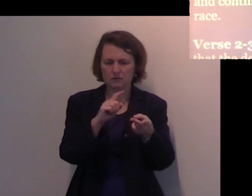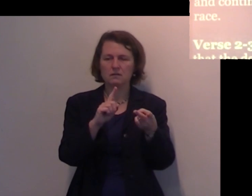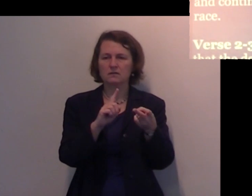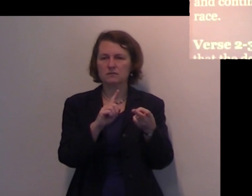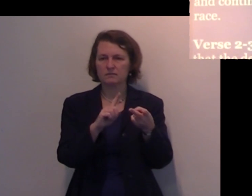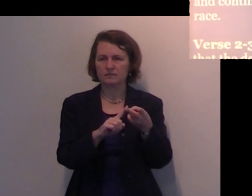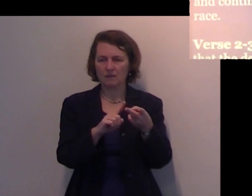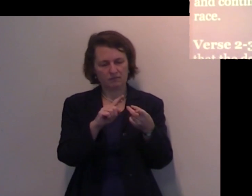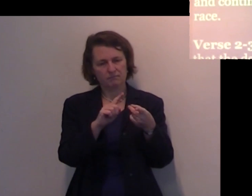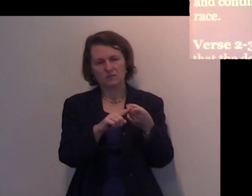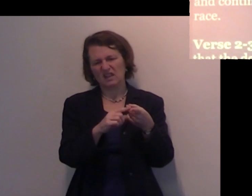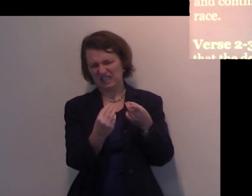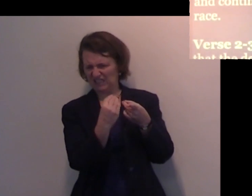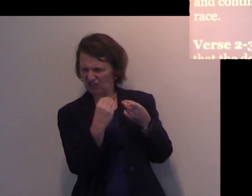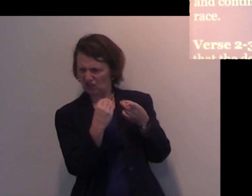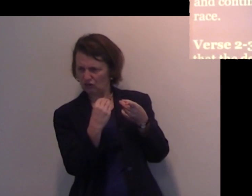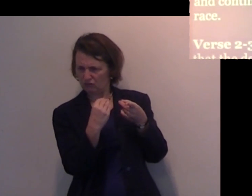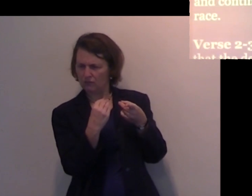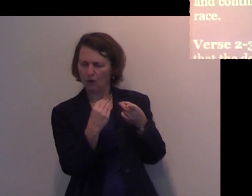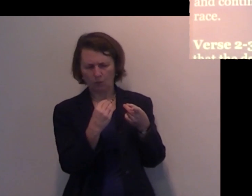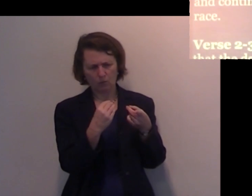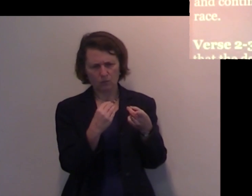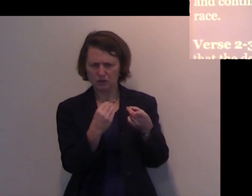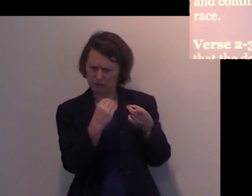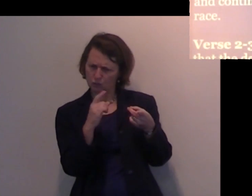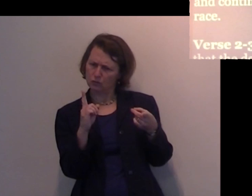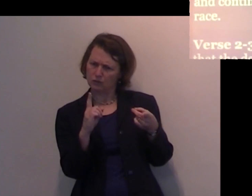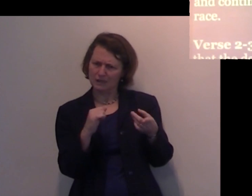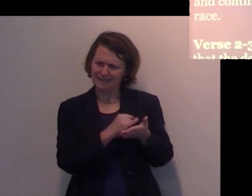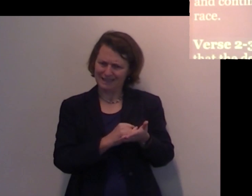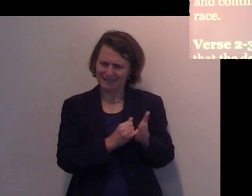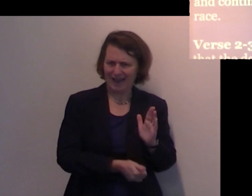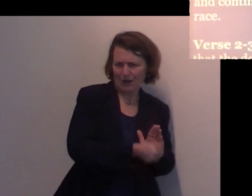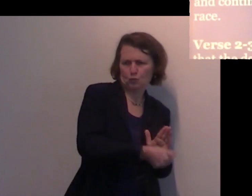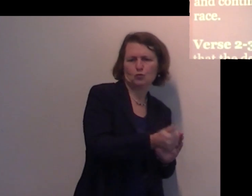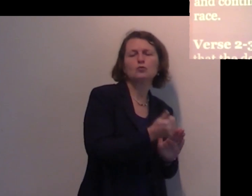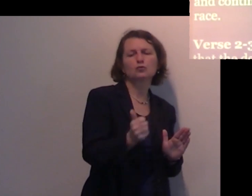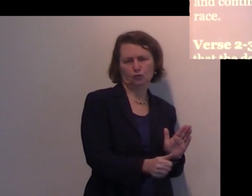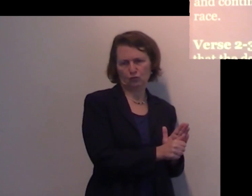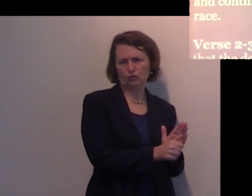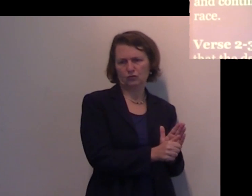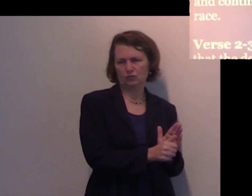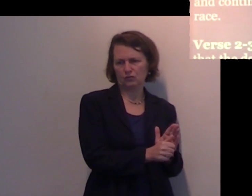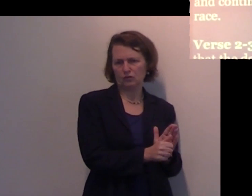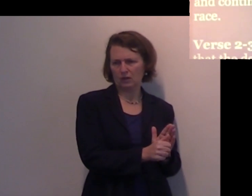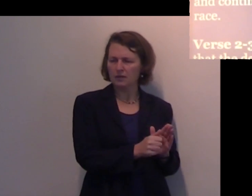Verse 1 teaches me to throw out my sin and continue strong in the